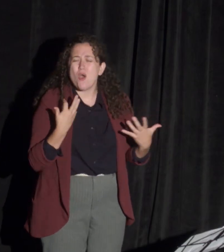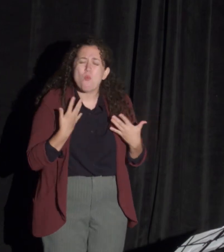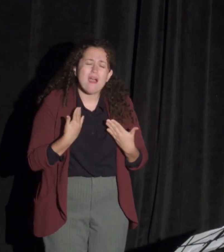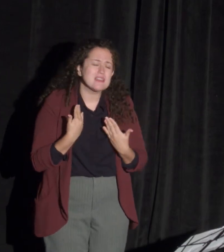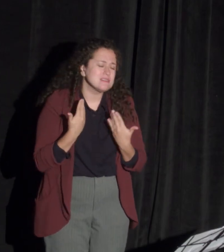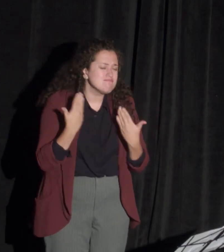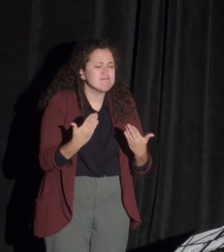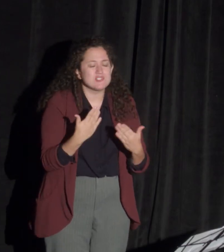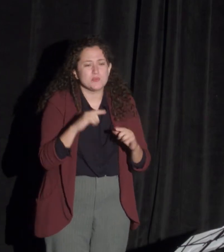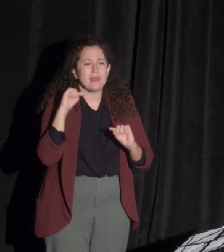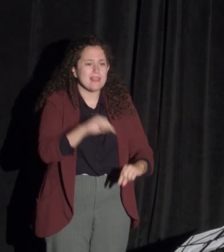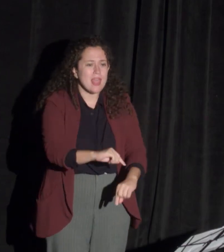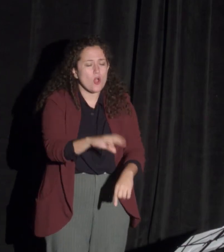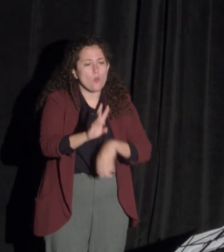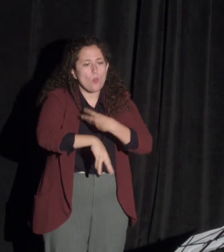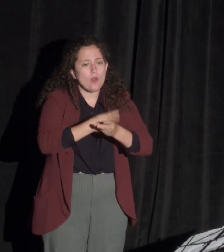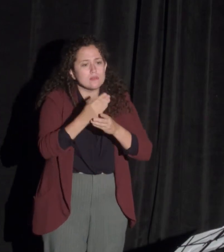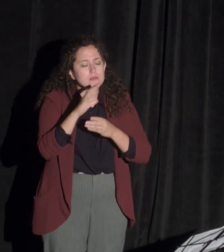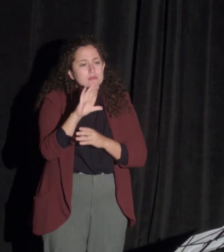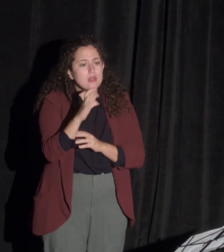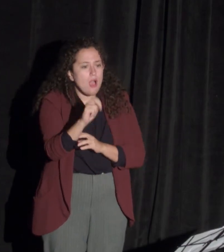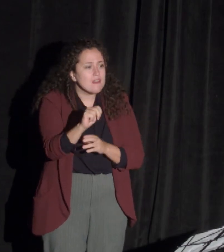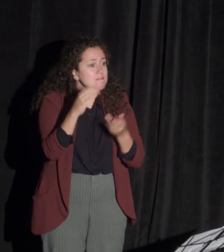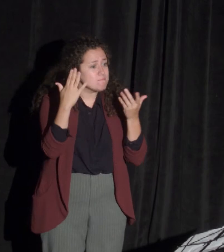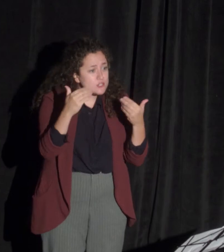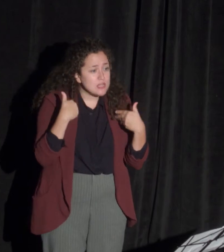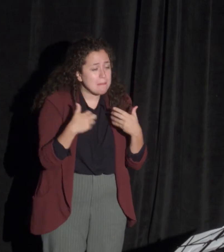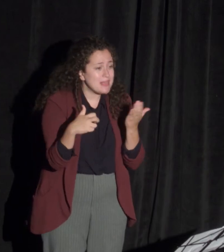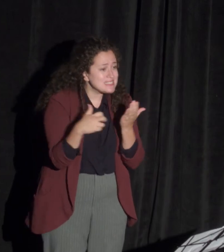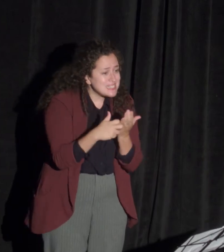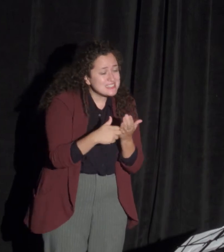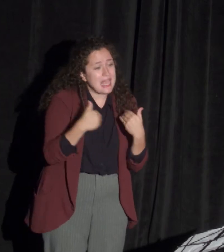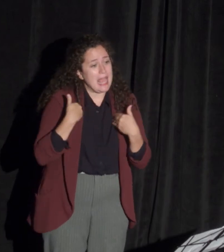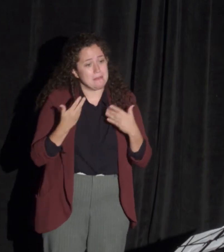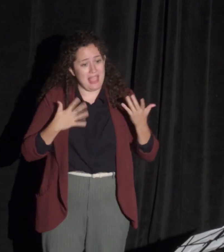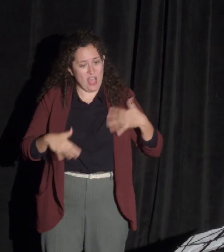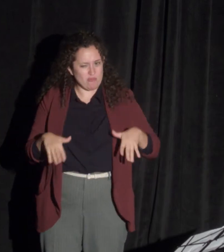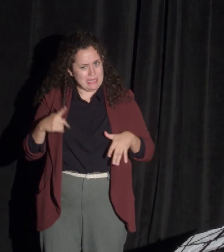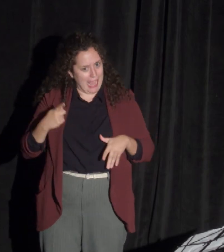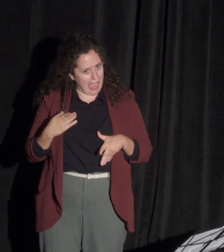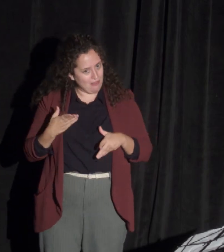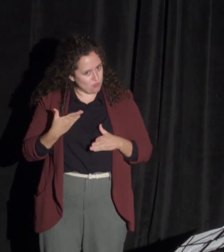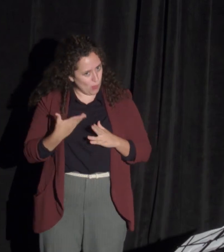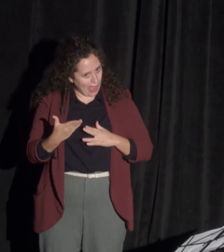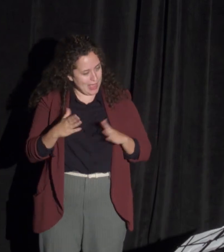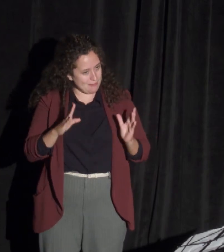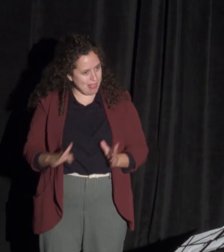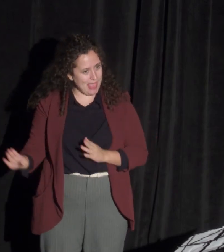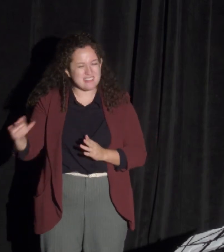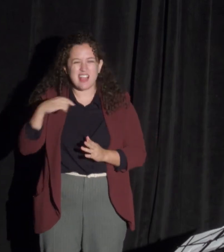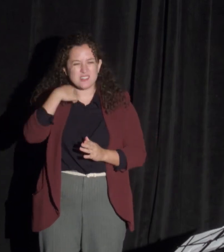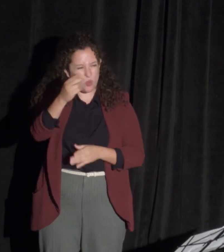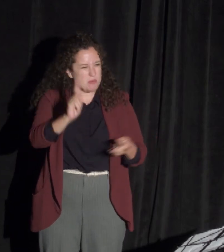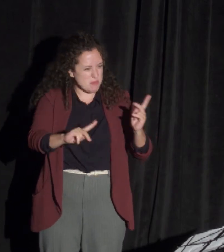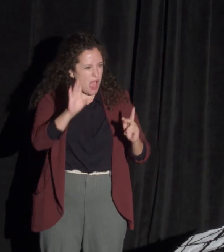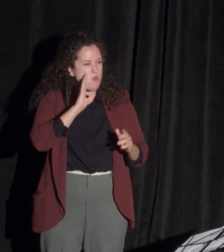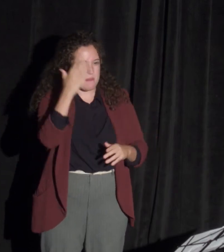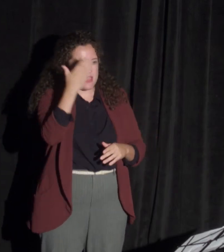had my tickets, I had my outfit for tonight halfway planned. I told folks I'd be there with bells on. Even if it wasn't for this award, I